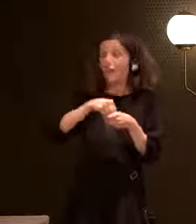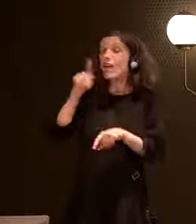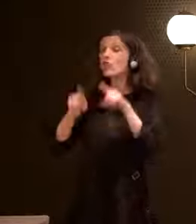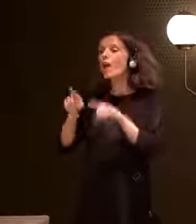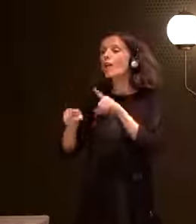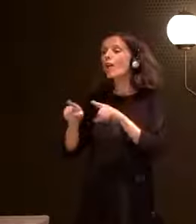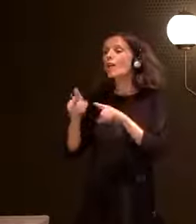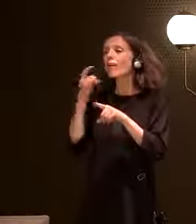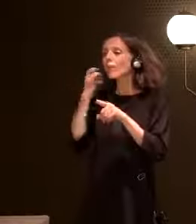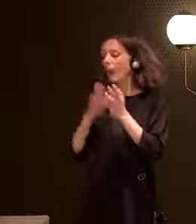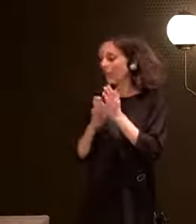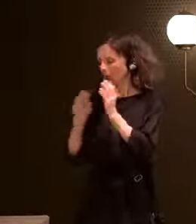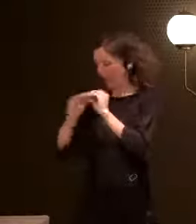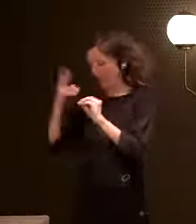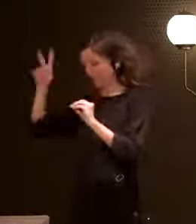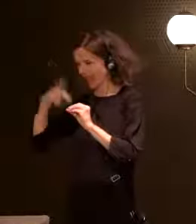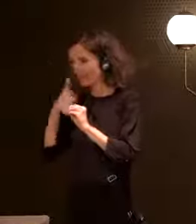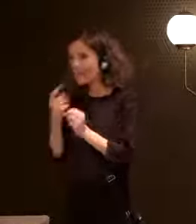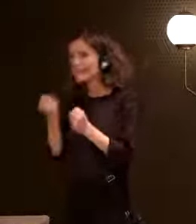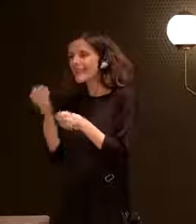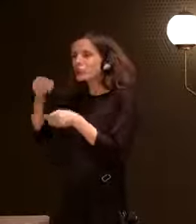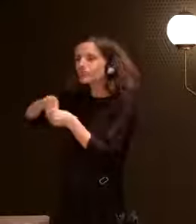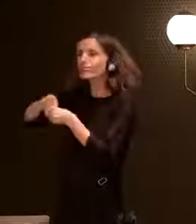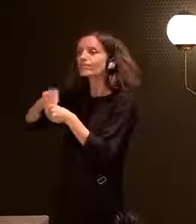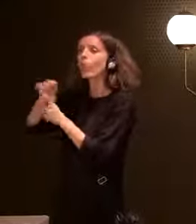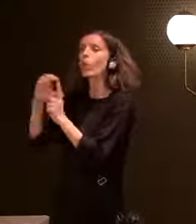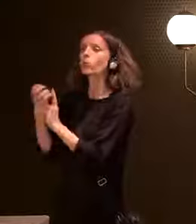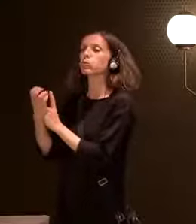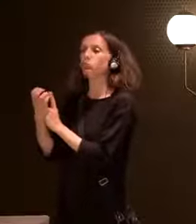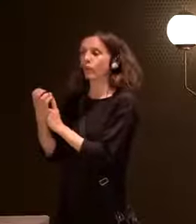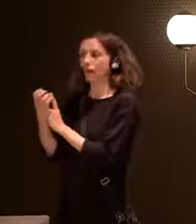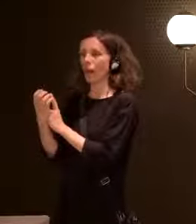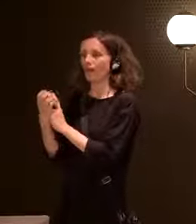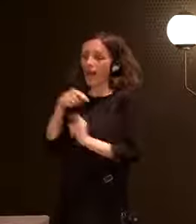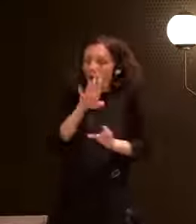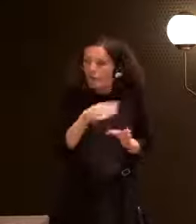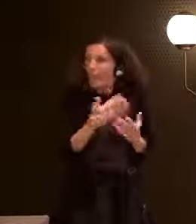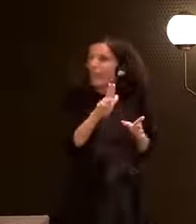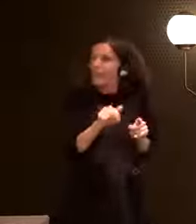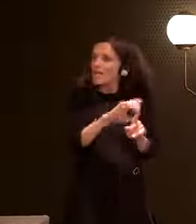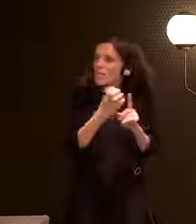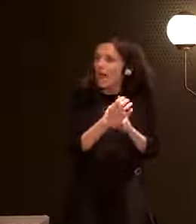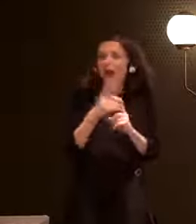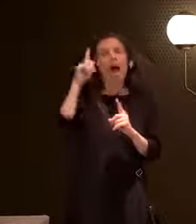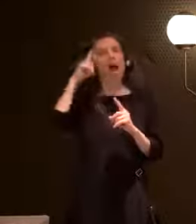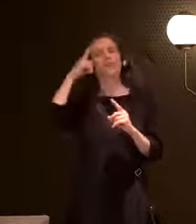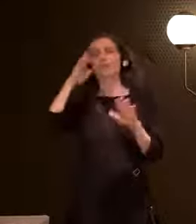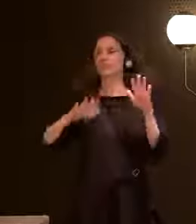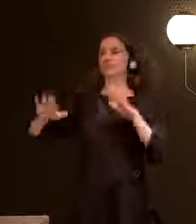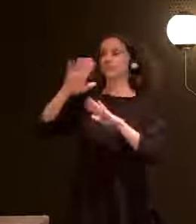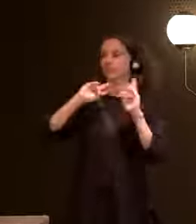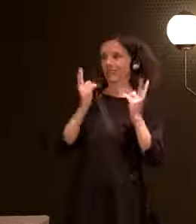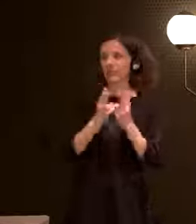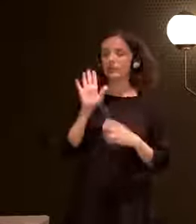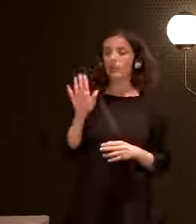It is important to understand that there isn't only one way to implement CLIL into educational systems, and across